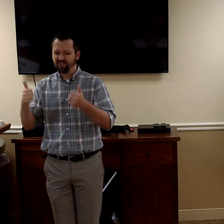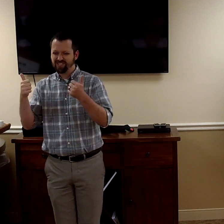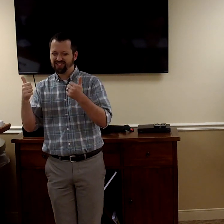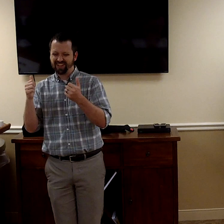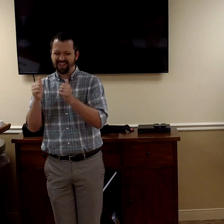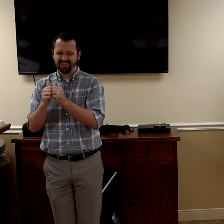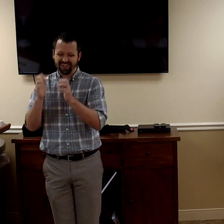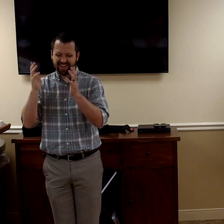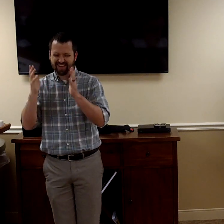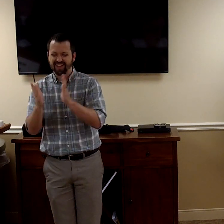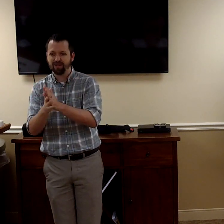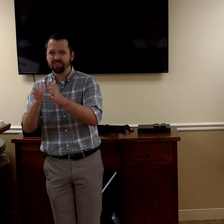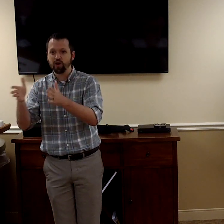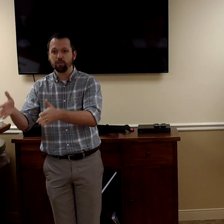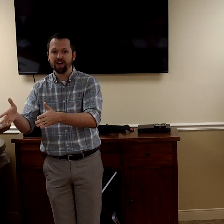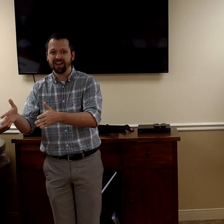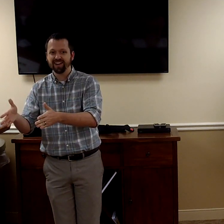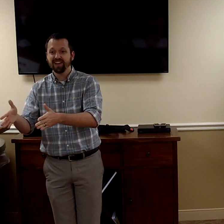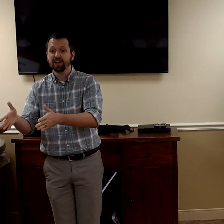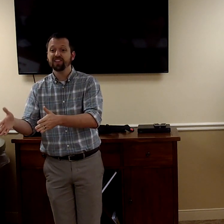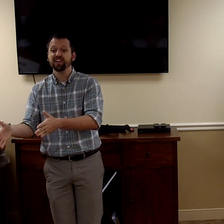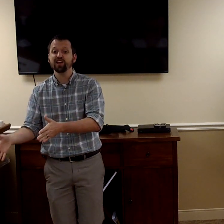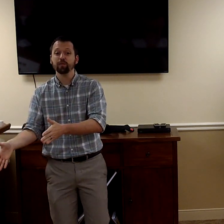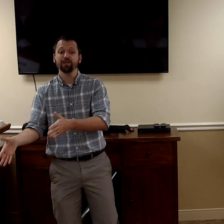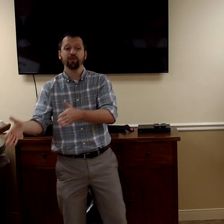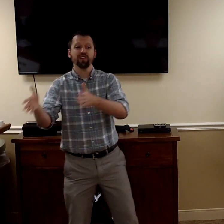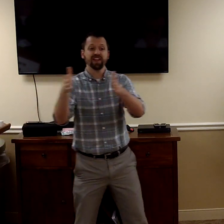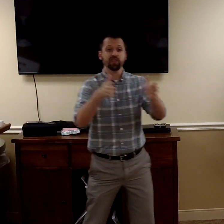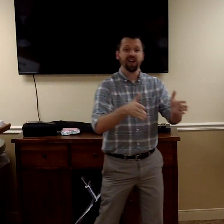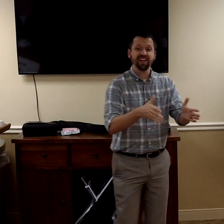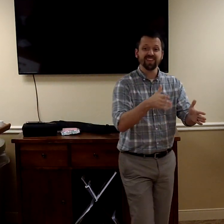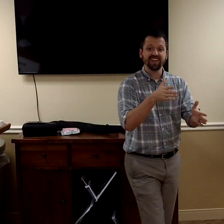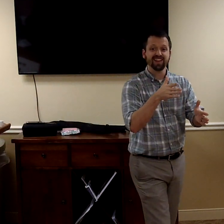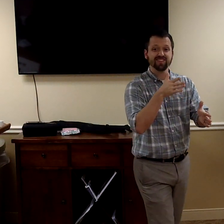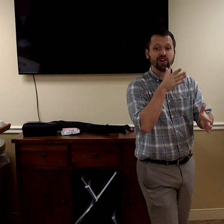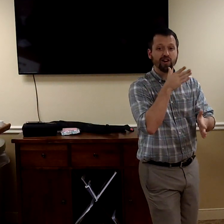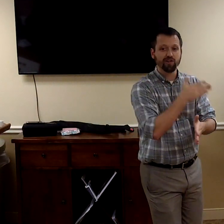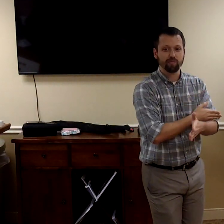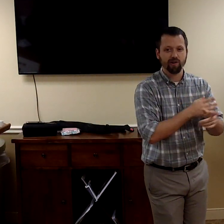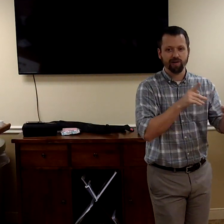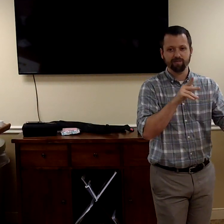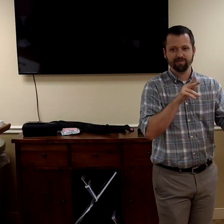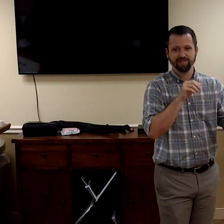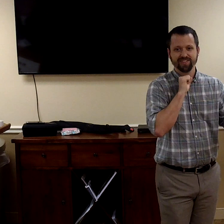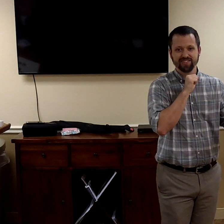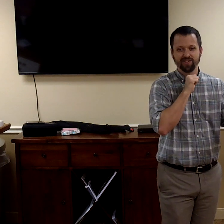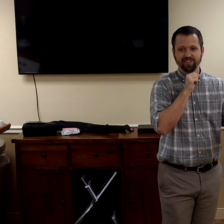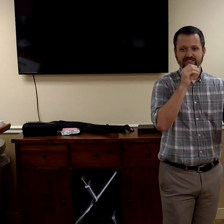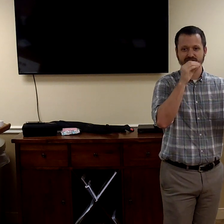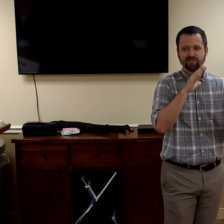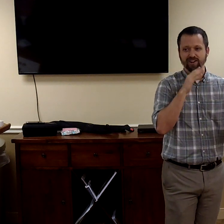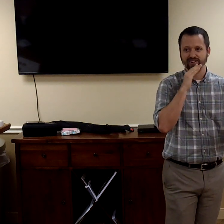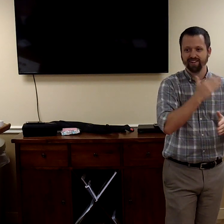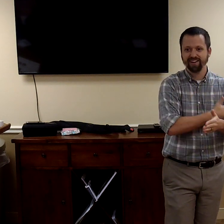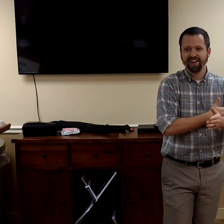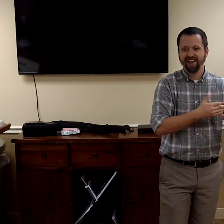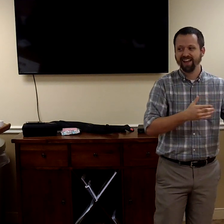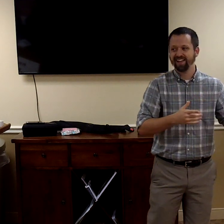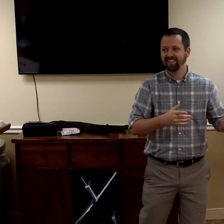still together. Yay! But the year before that, though, I had taken his daughter to prom, so the teacher's daughter. And